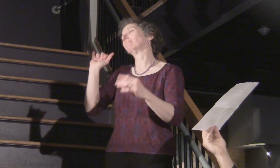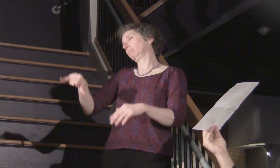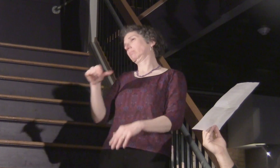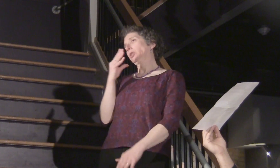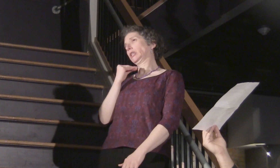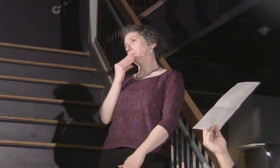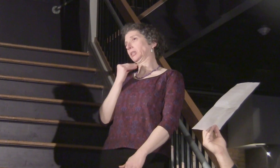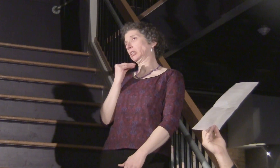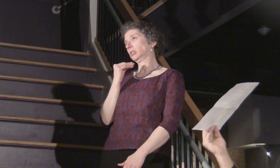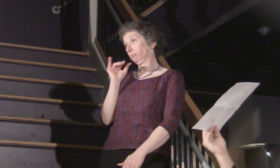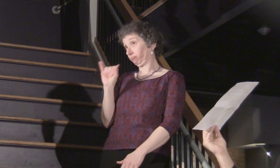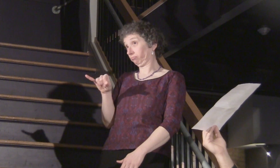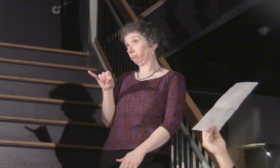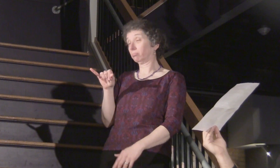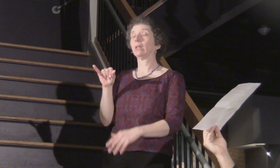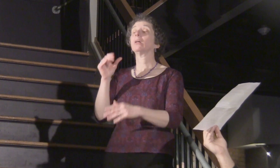have in common? Judaism.